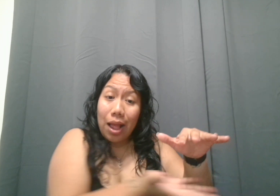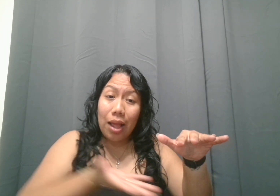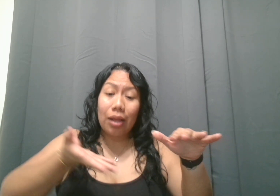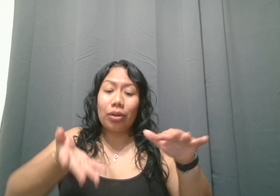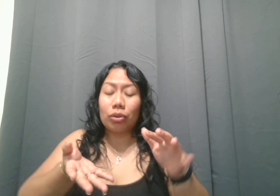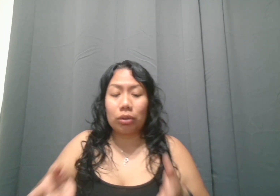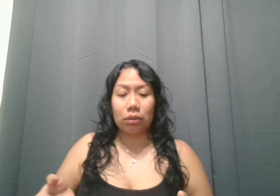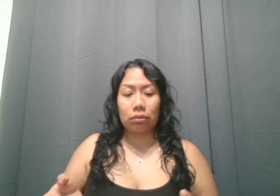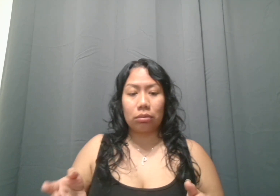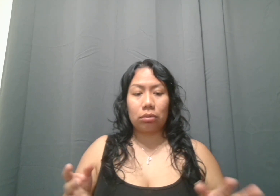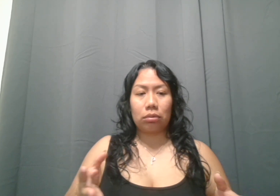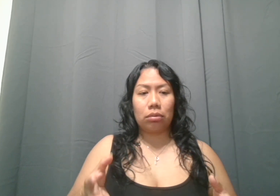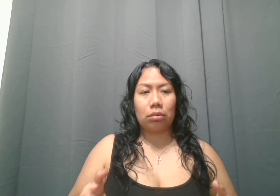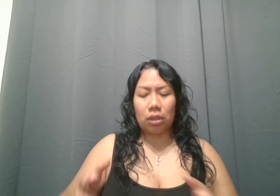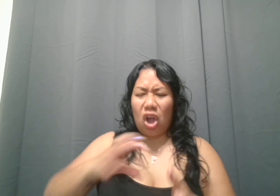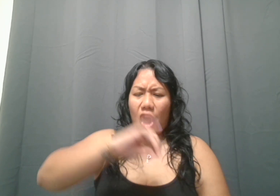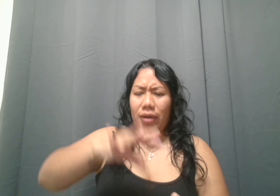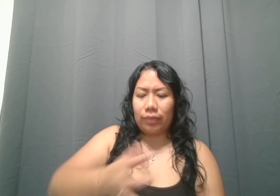immediately remove it from the pan and let it cool.